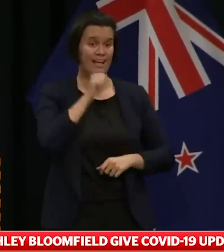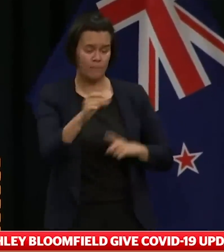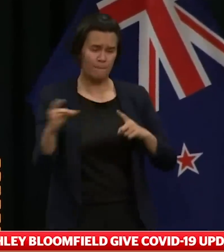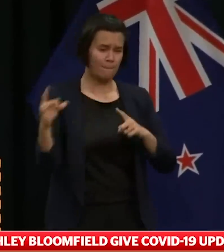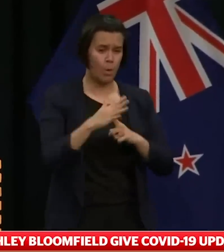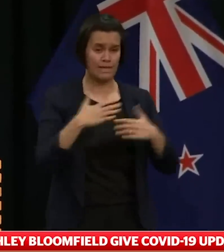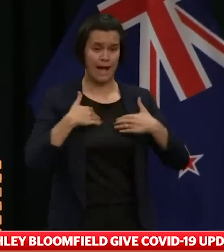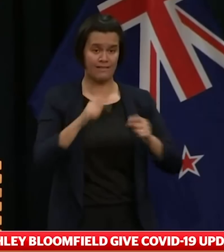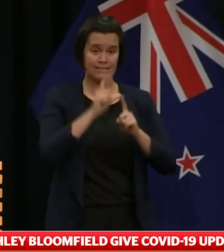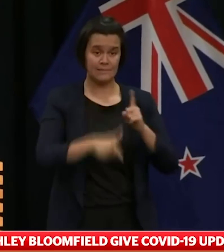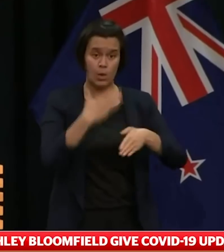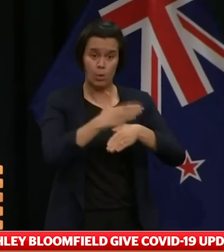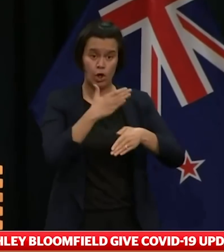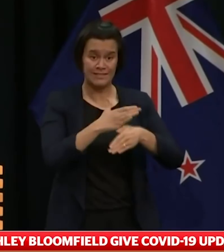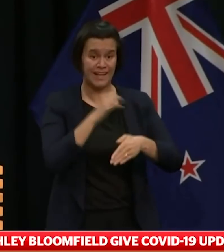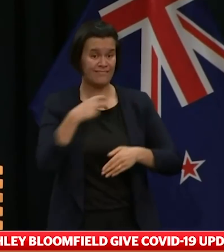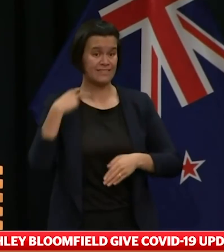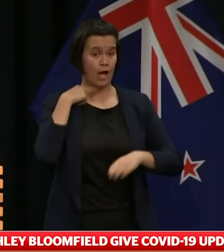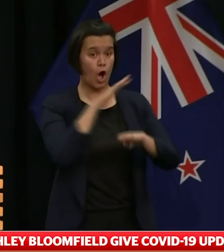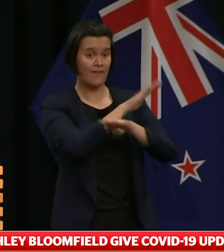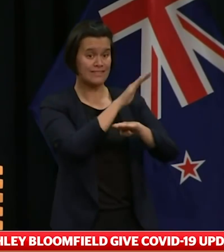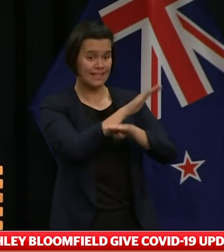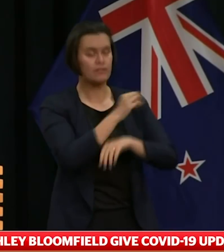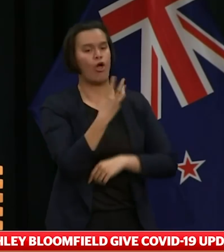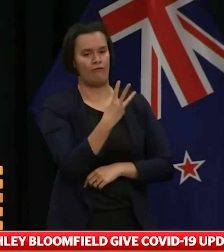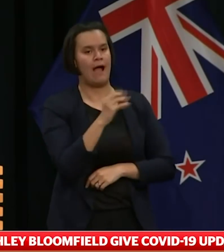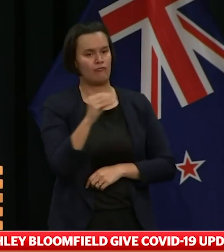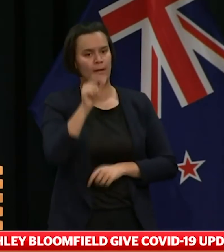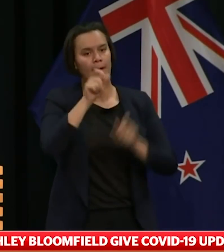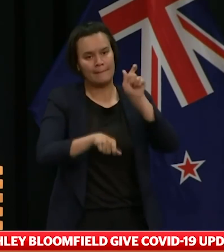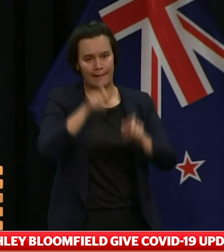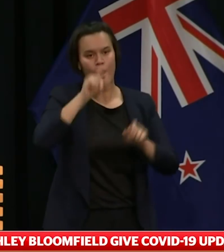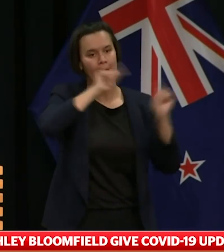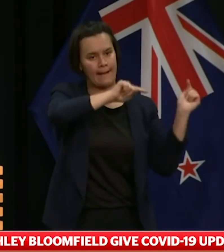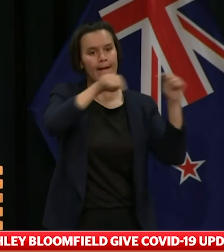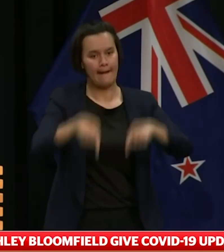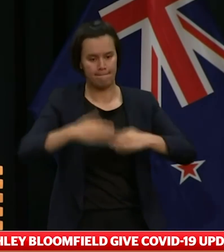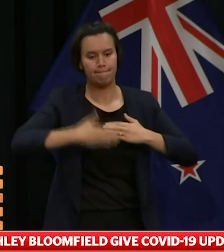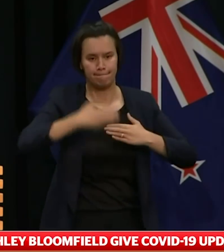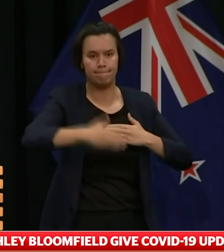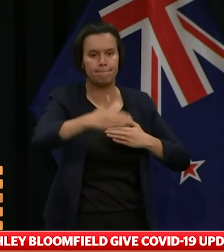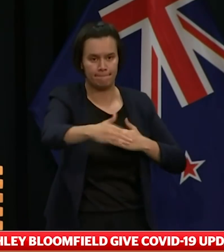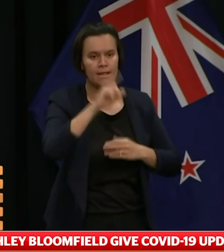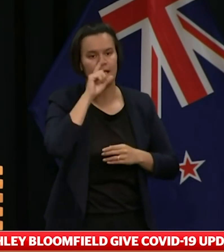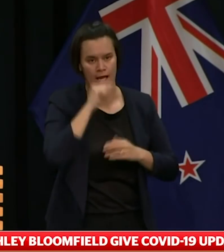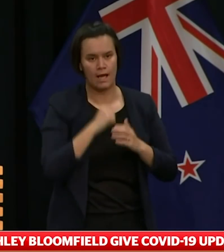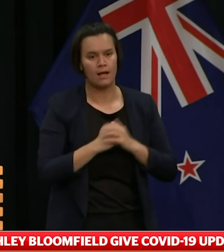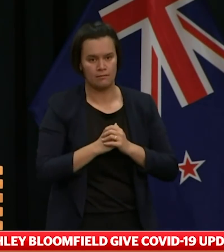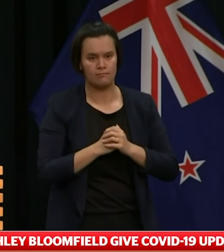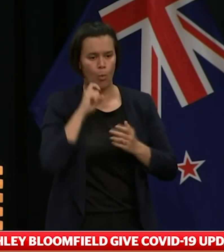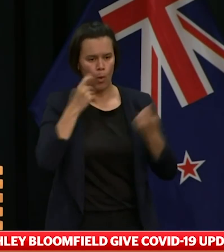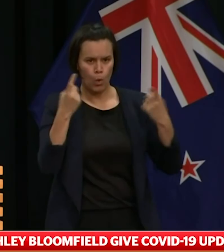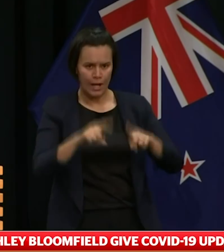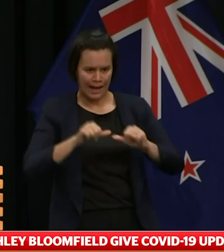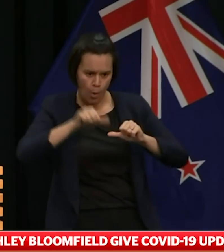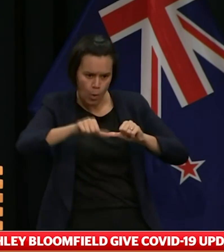overseas. We are running a process as the Ministry with DHBs and other key health sector organisations to prioritise those places